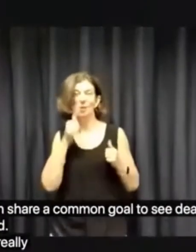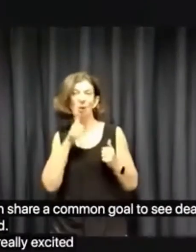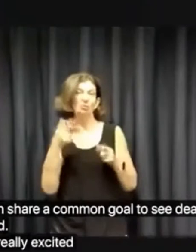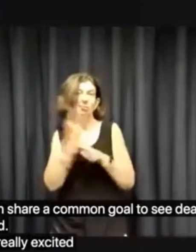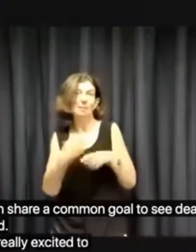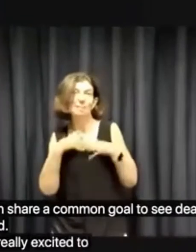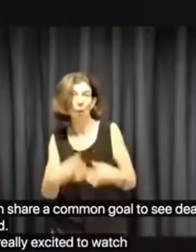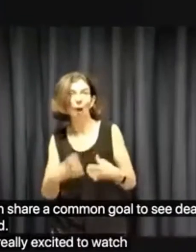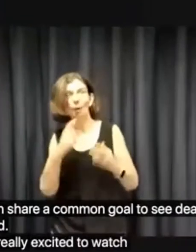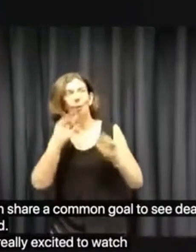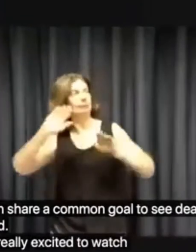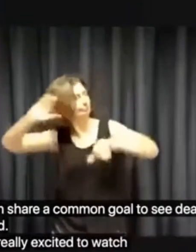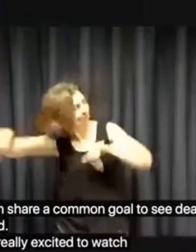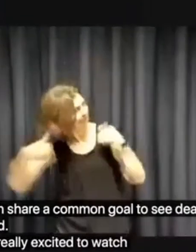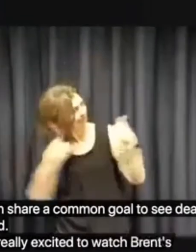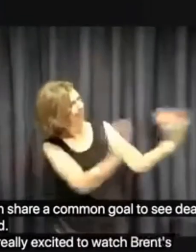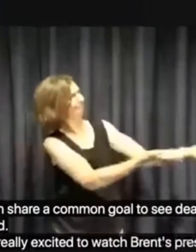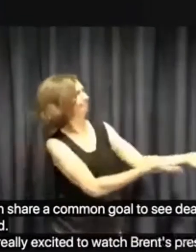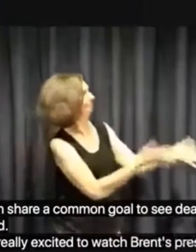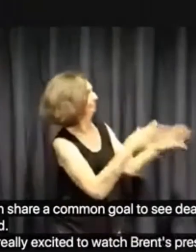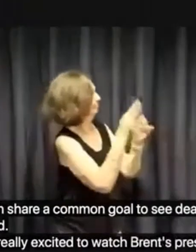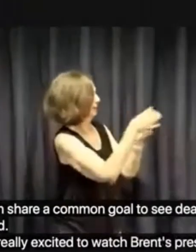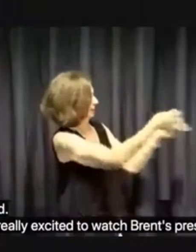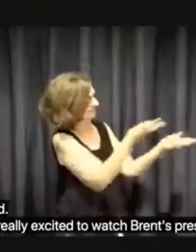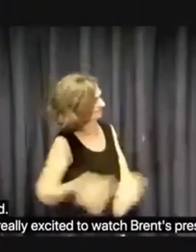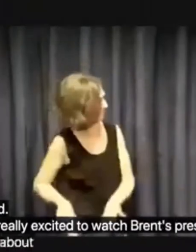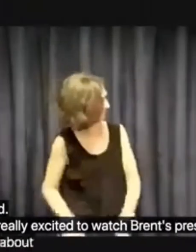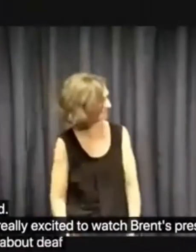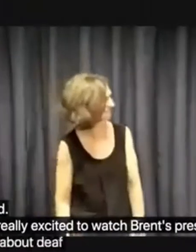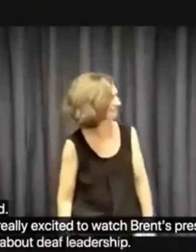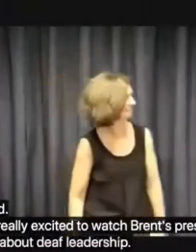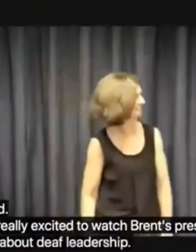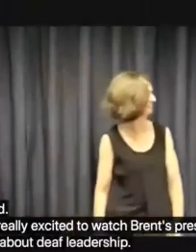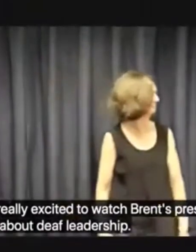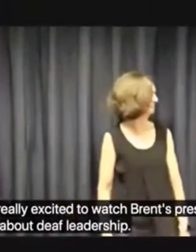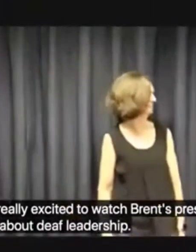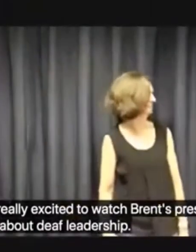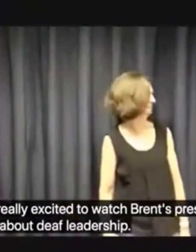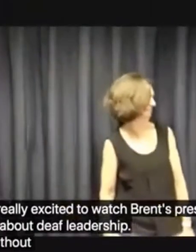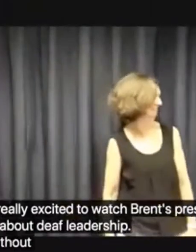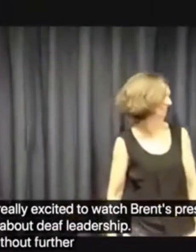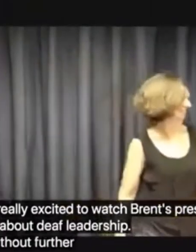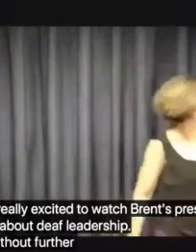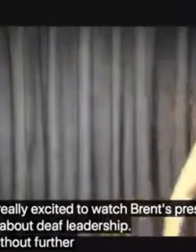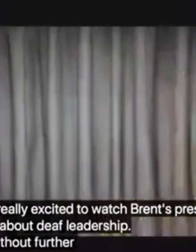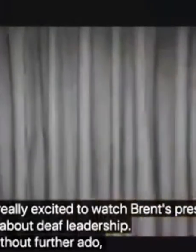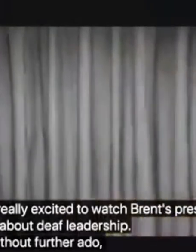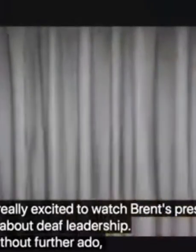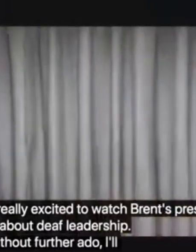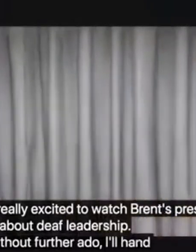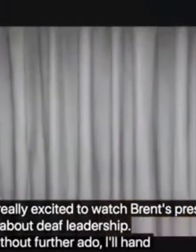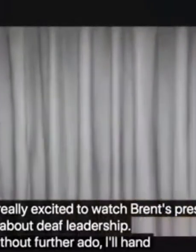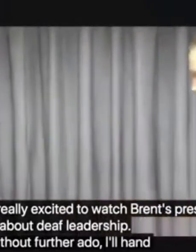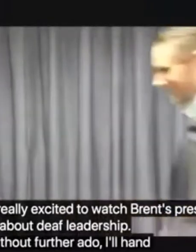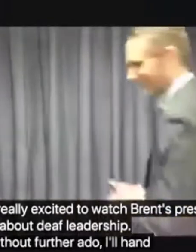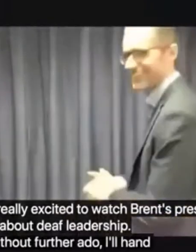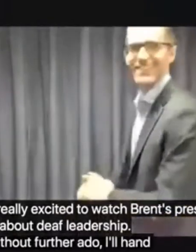about deaf leadership. Now, without further ado, I'll hand it over to Brent.